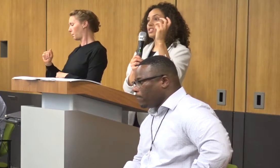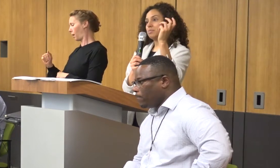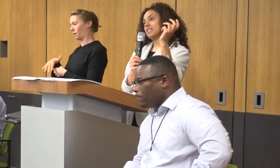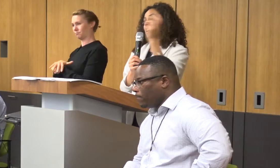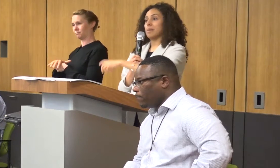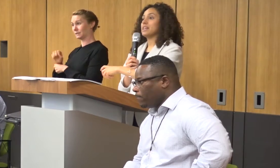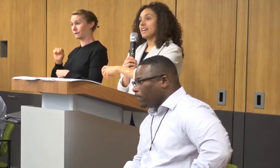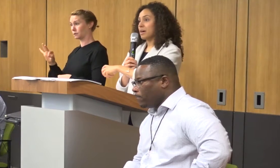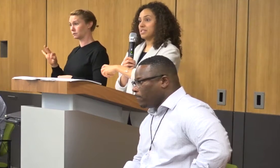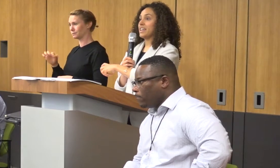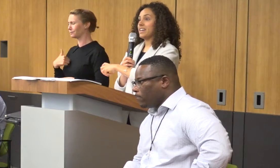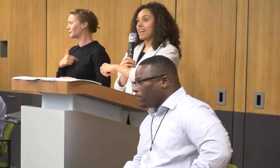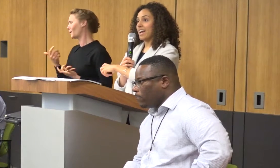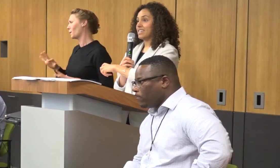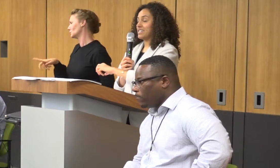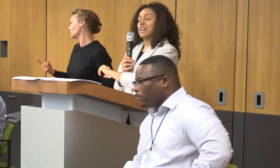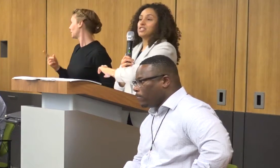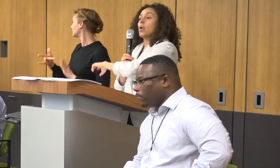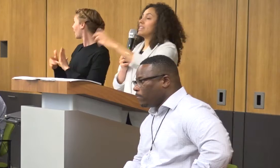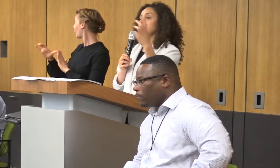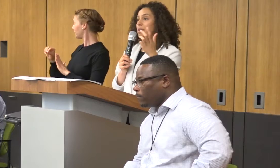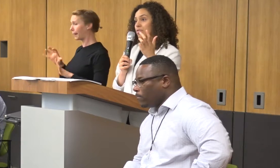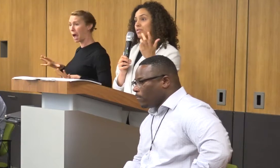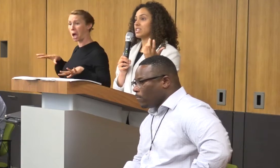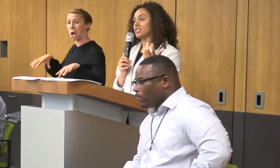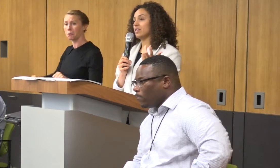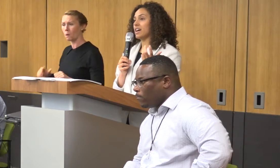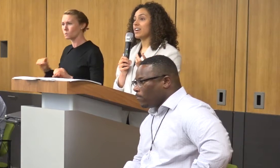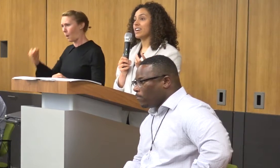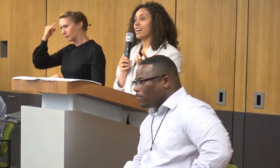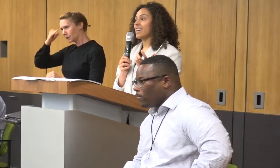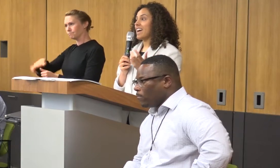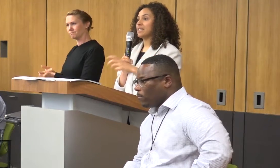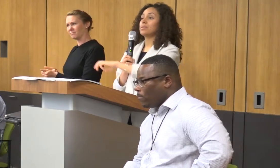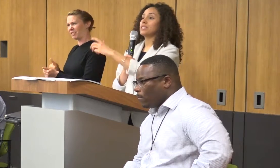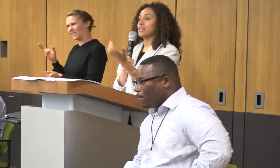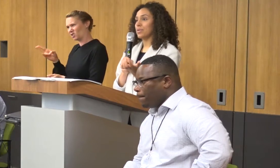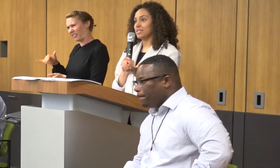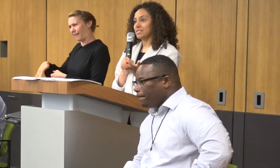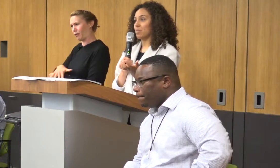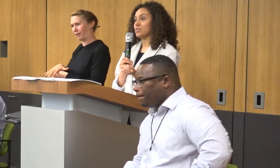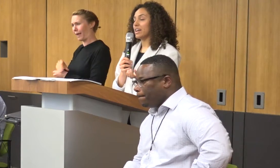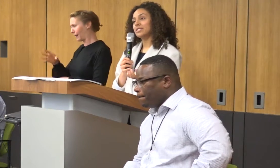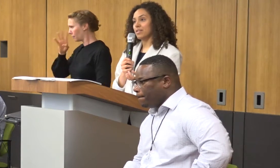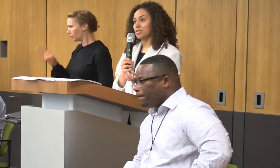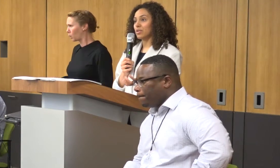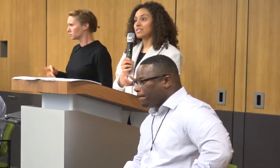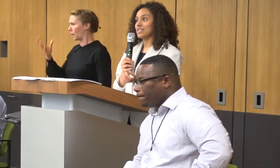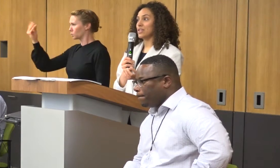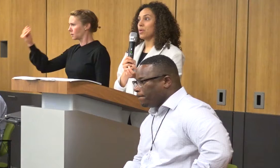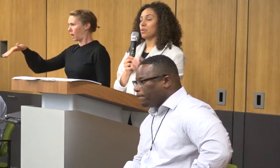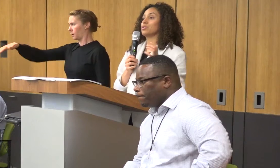don't want to just be the tech company that comes in and has no idea about the rich history of that area and completely ignores what's right outside of